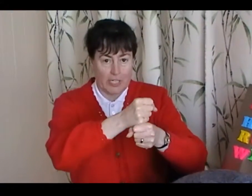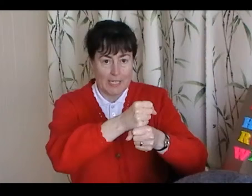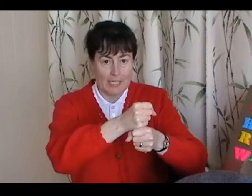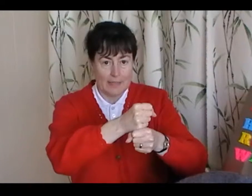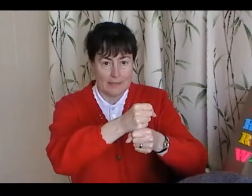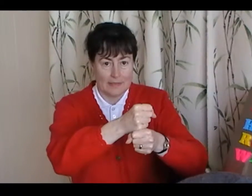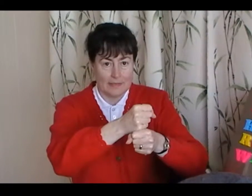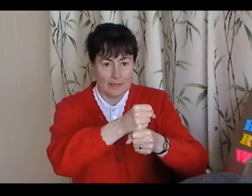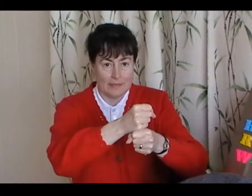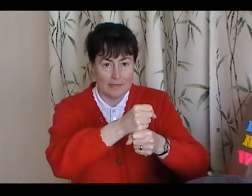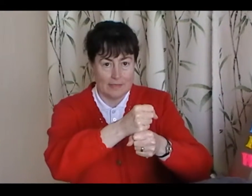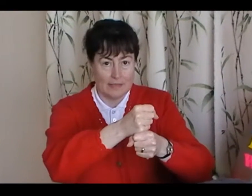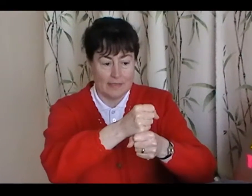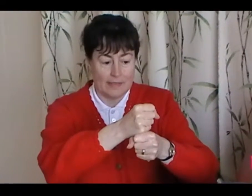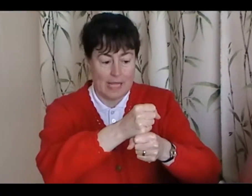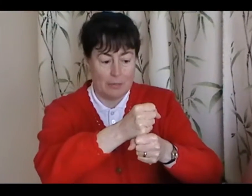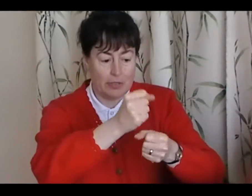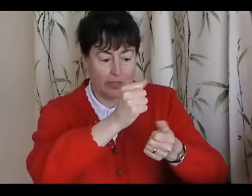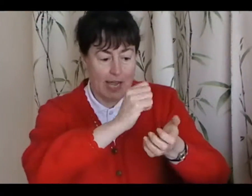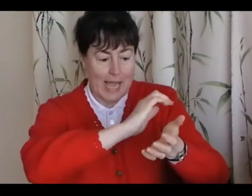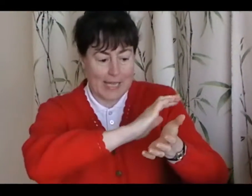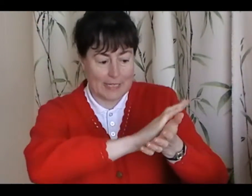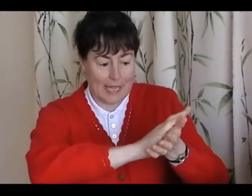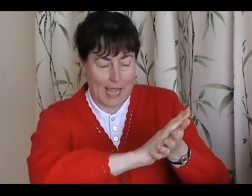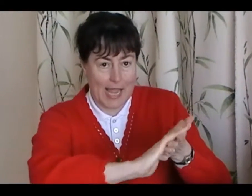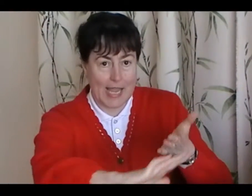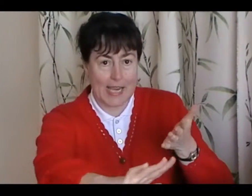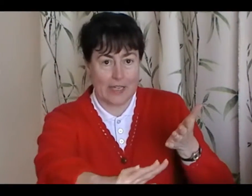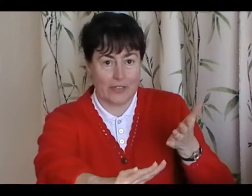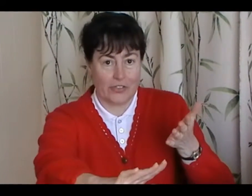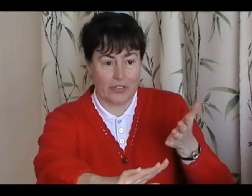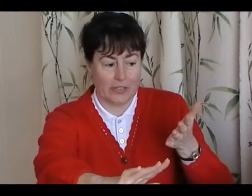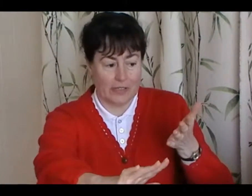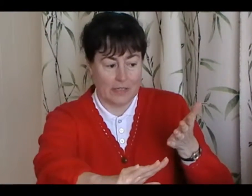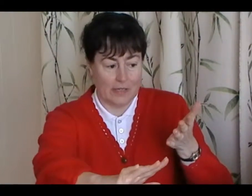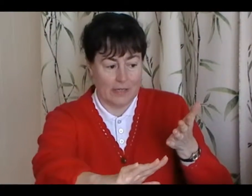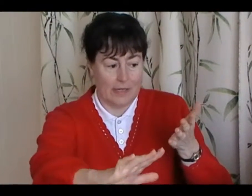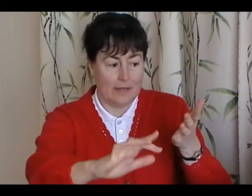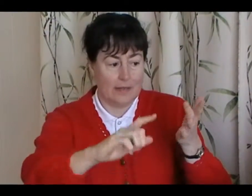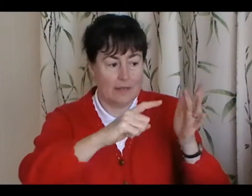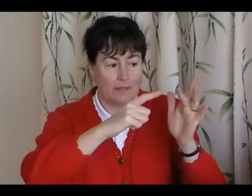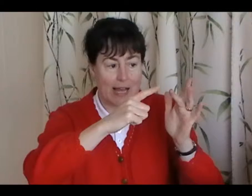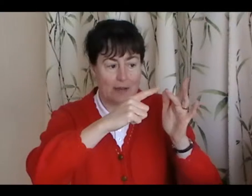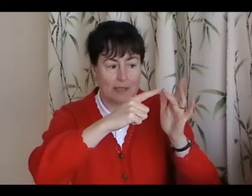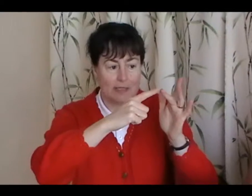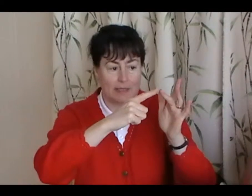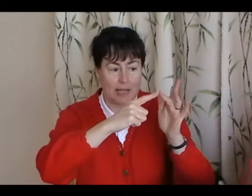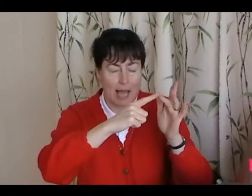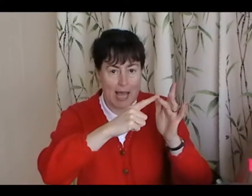G, now brush your hand, H, another vowel,